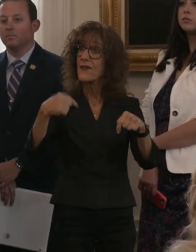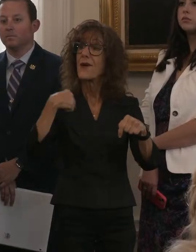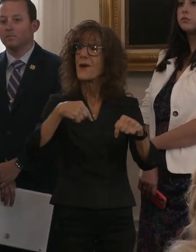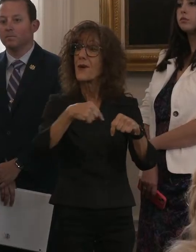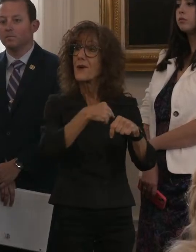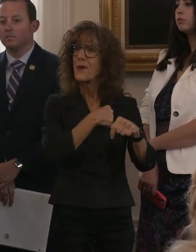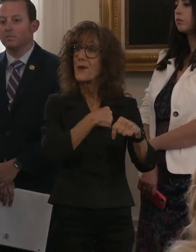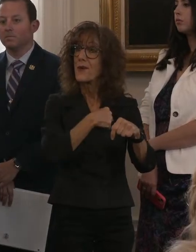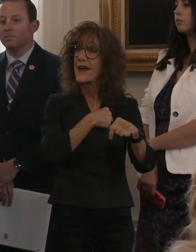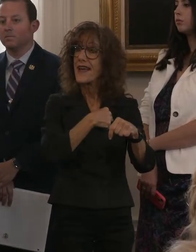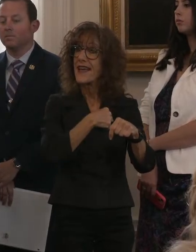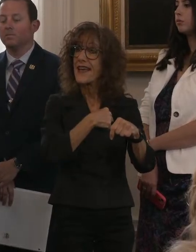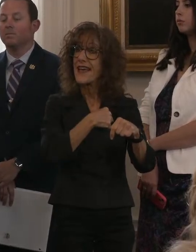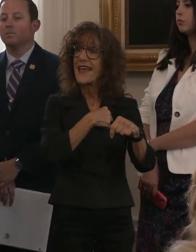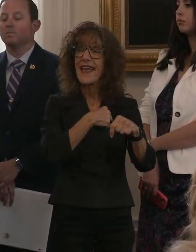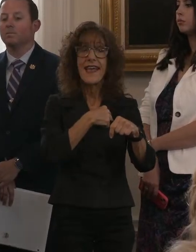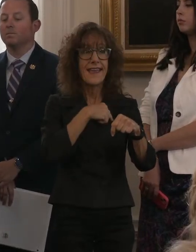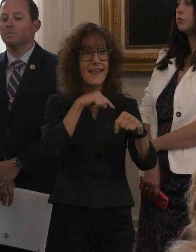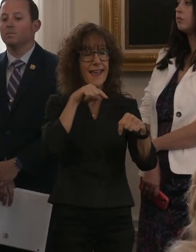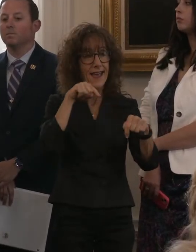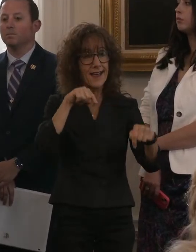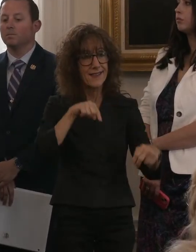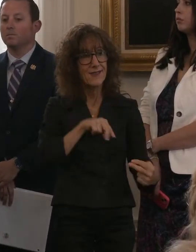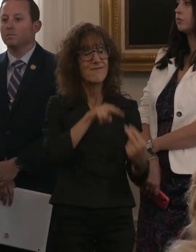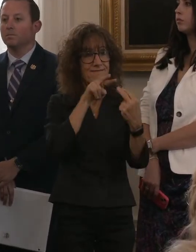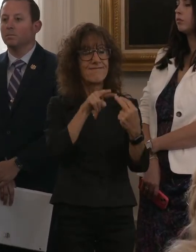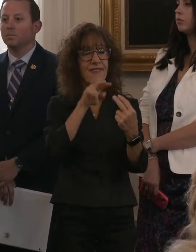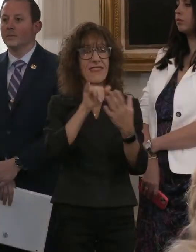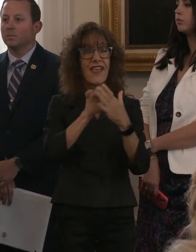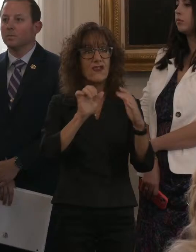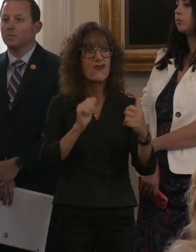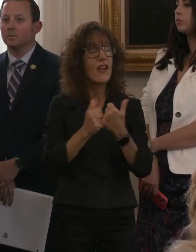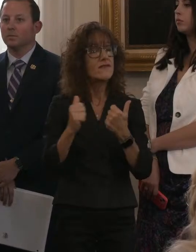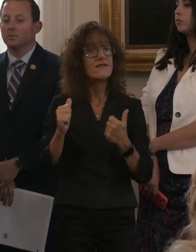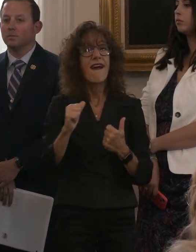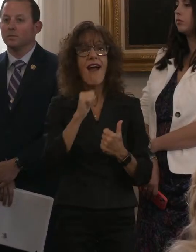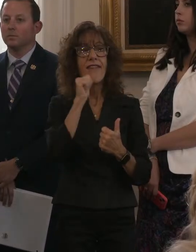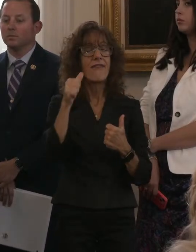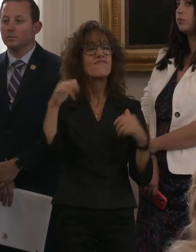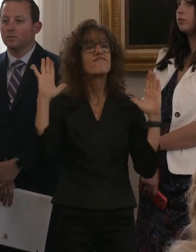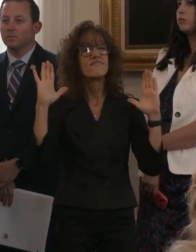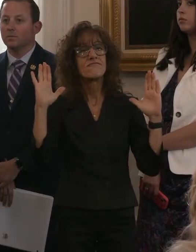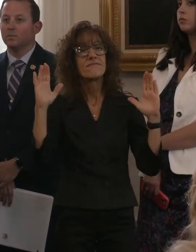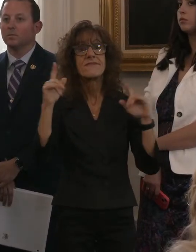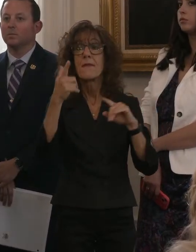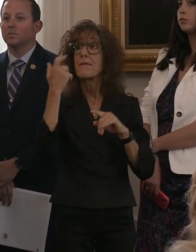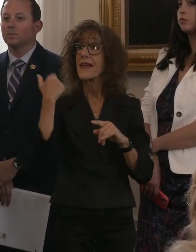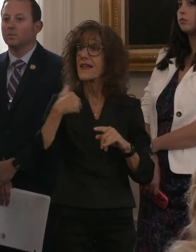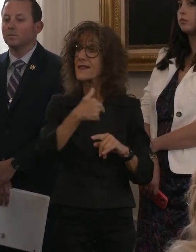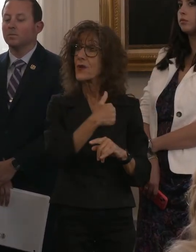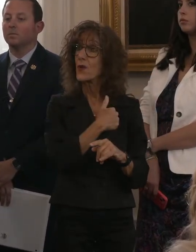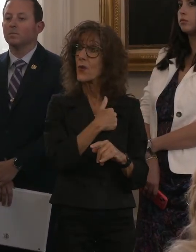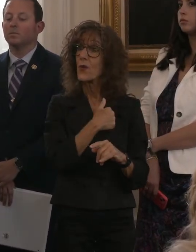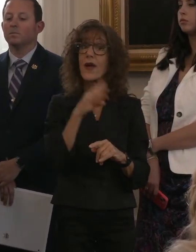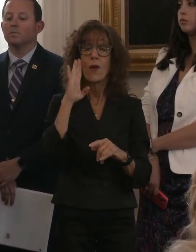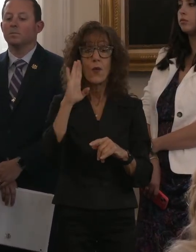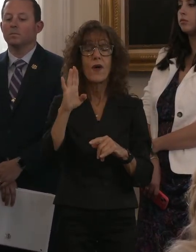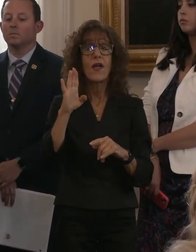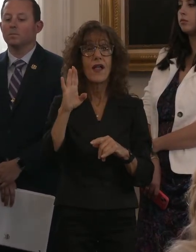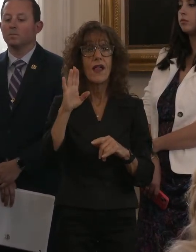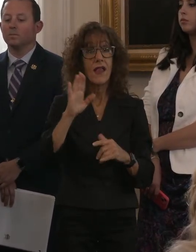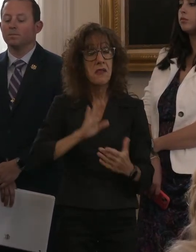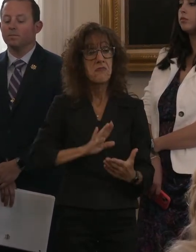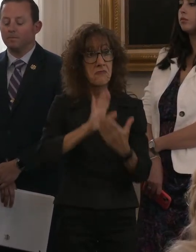look that challenge squarely in the face and refuse to blink, because we will meet crisis with